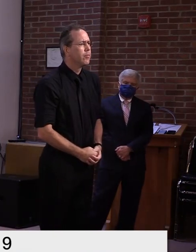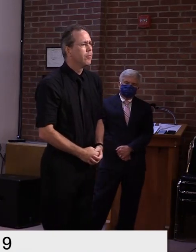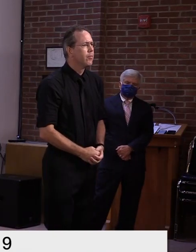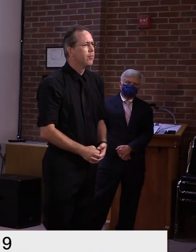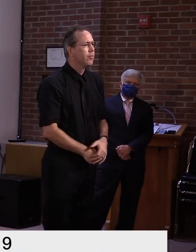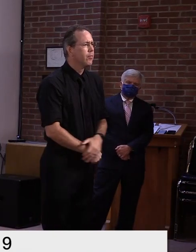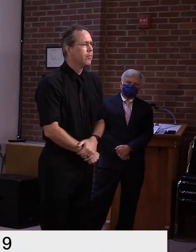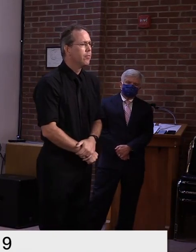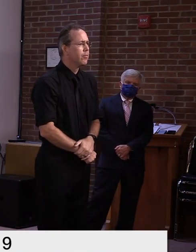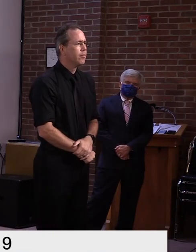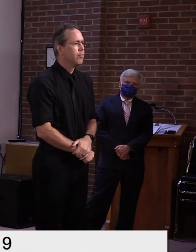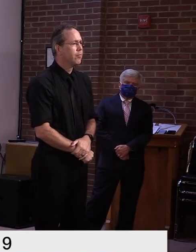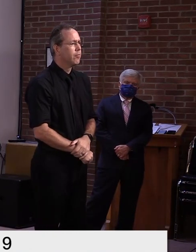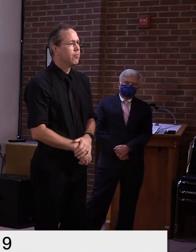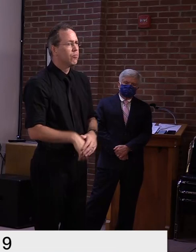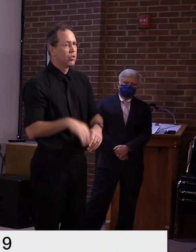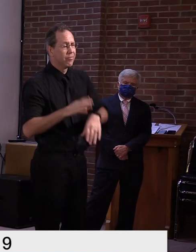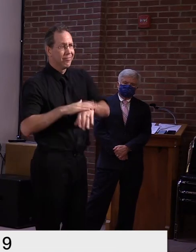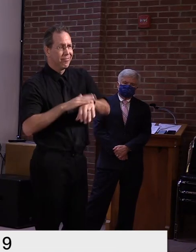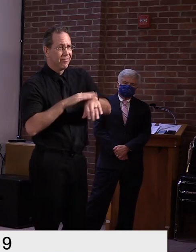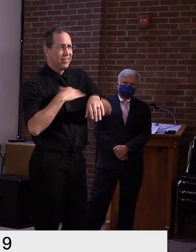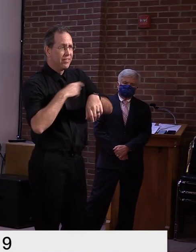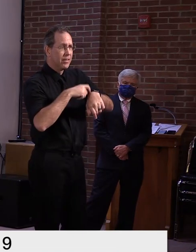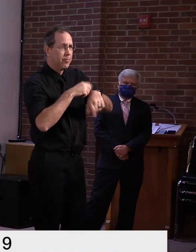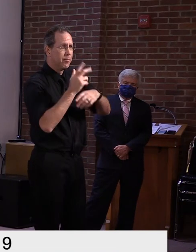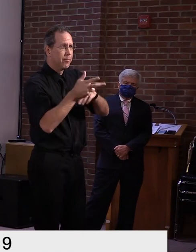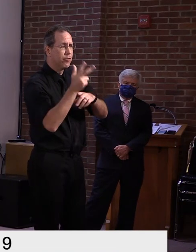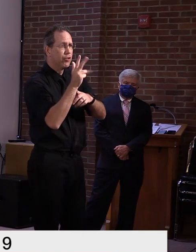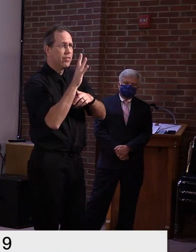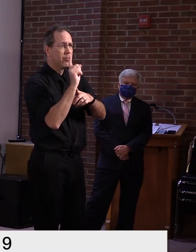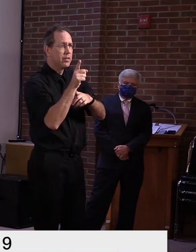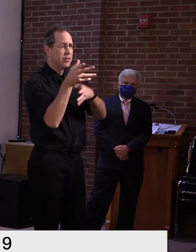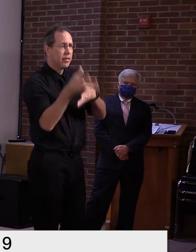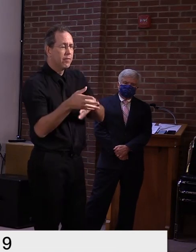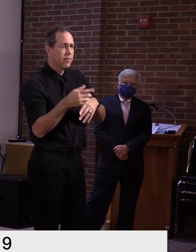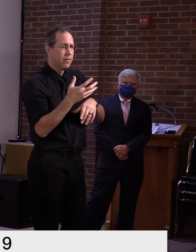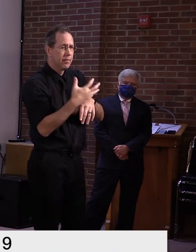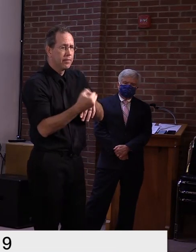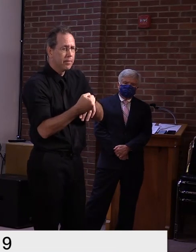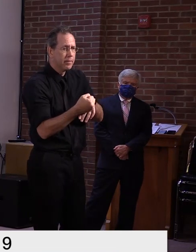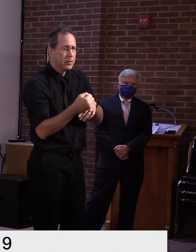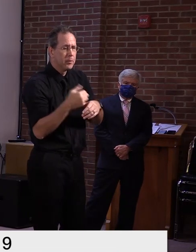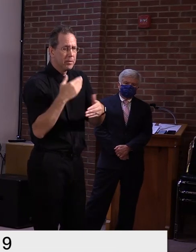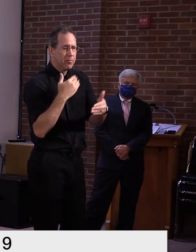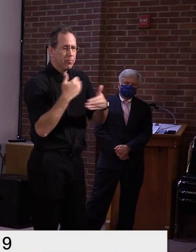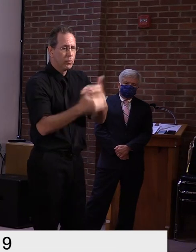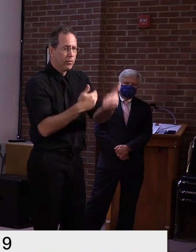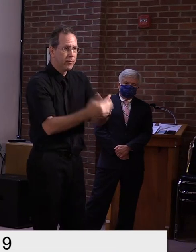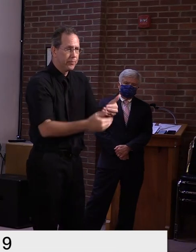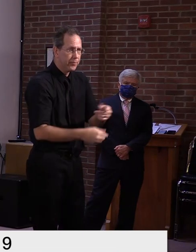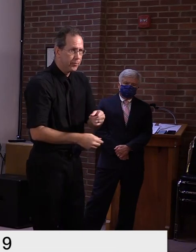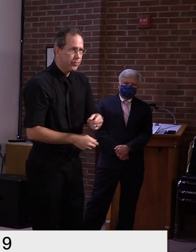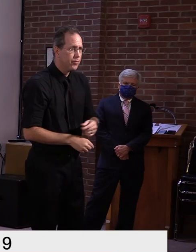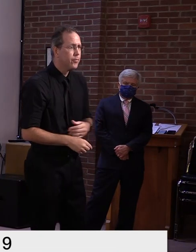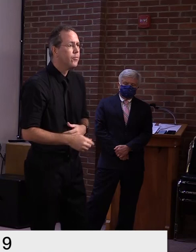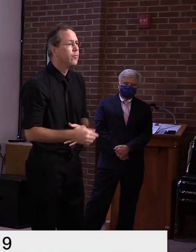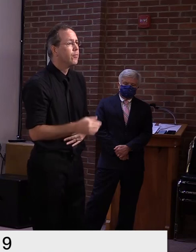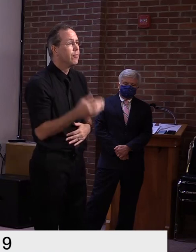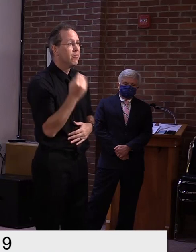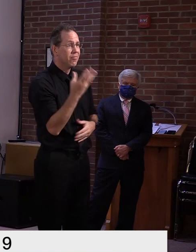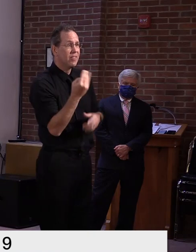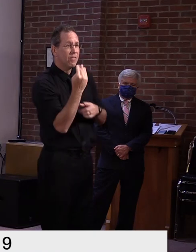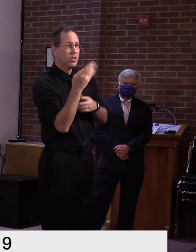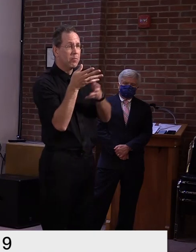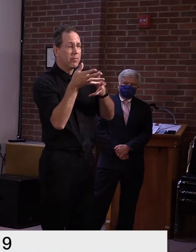about 35 minutes left for questions, so and still 14 in the queue. Wilson, the AP.